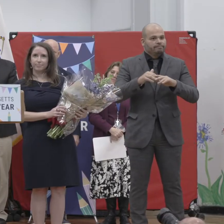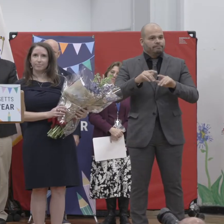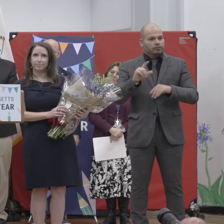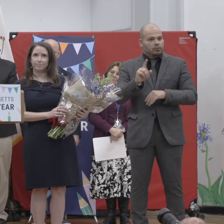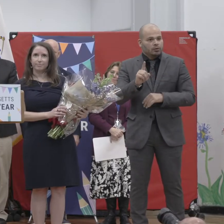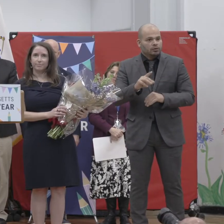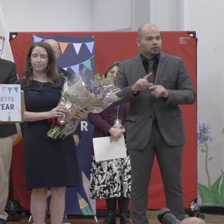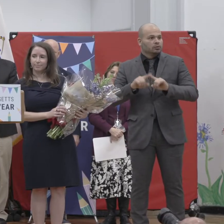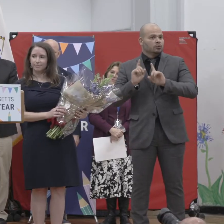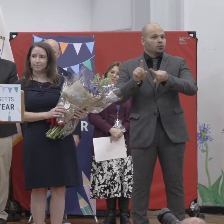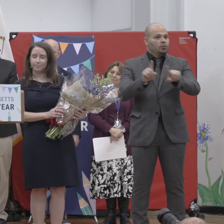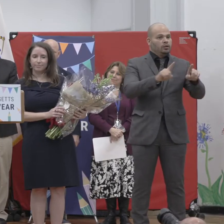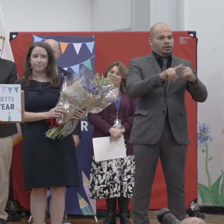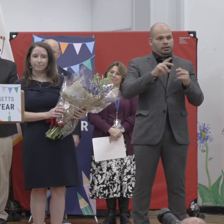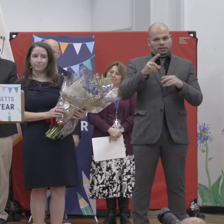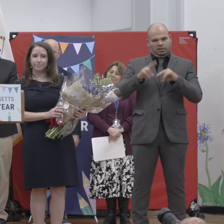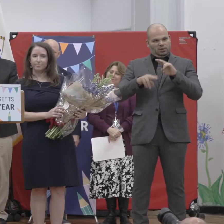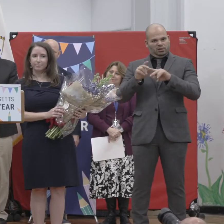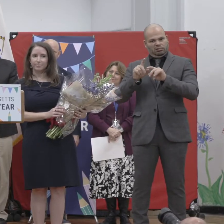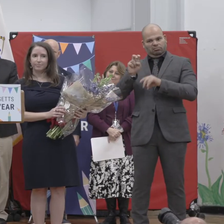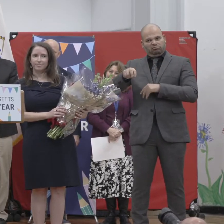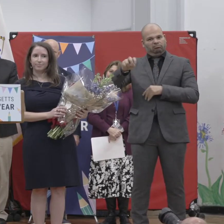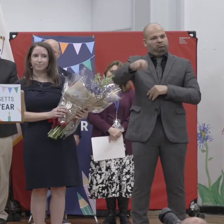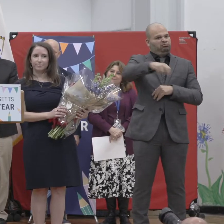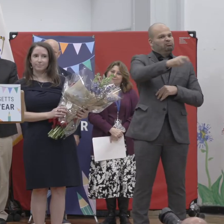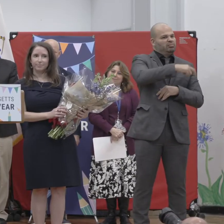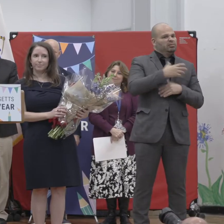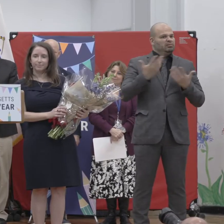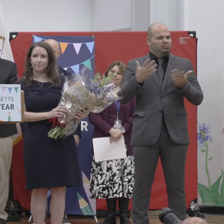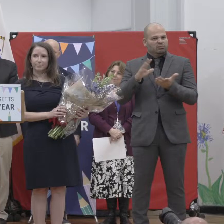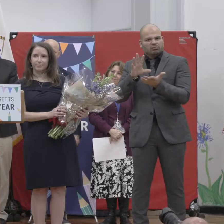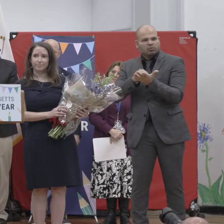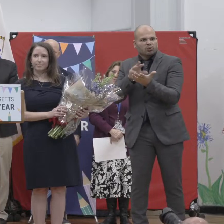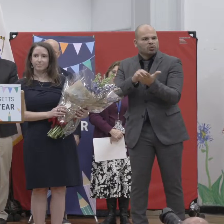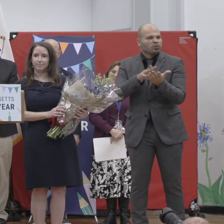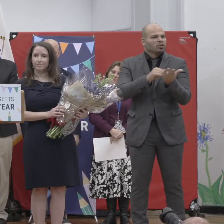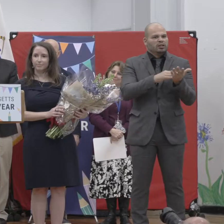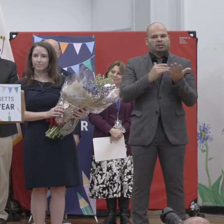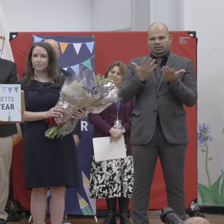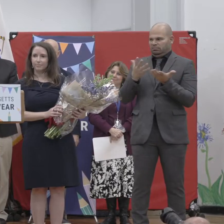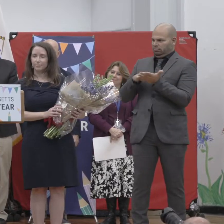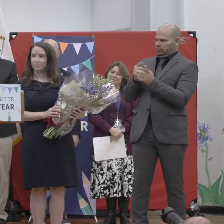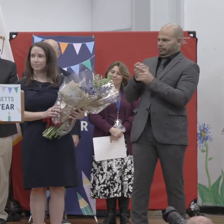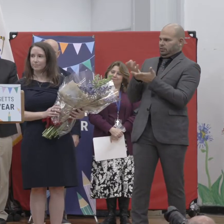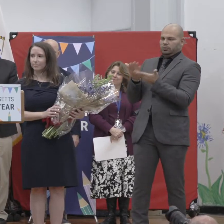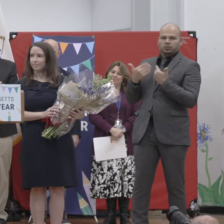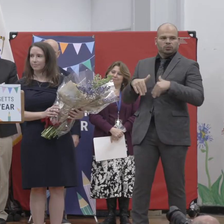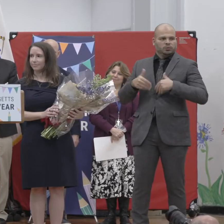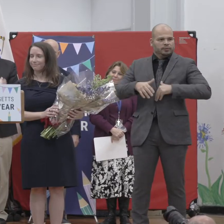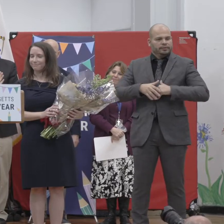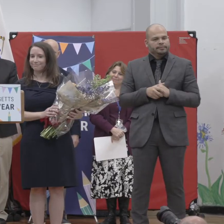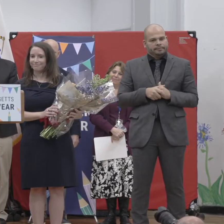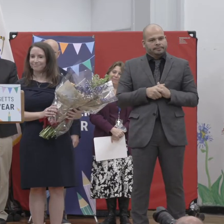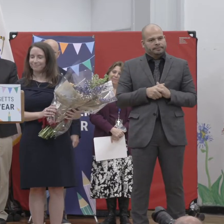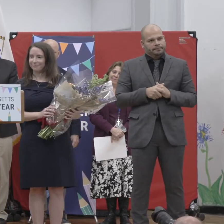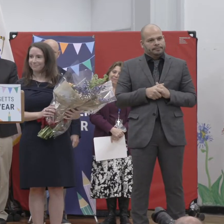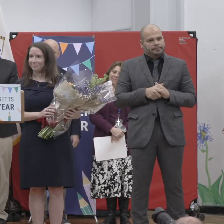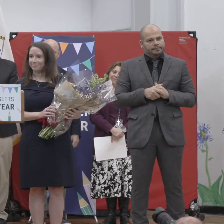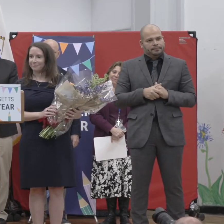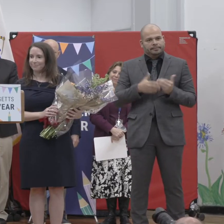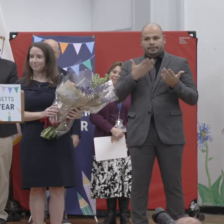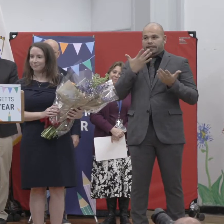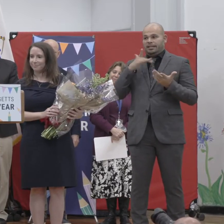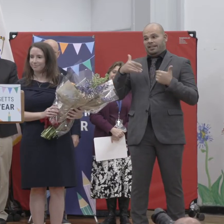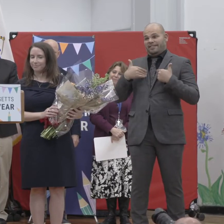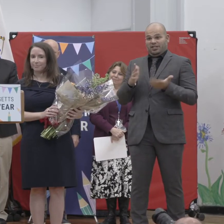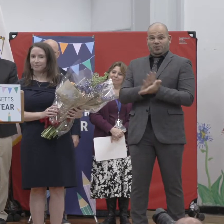all benefit and learn from teachers like Miss Sparrow. And we're so lucky to have you teaching in Massachusetts, and we're